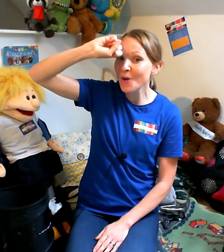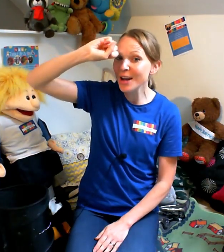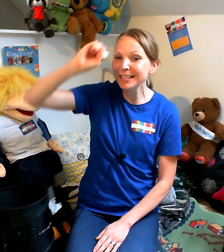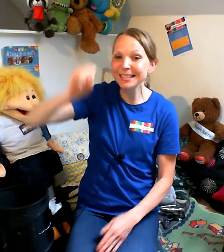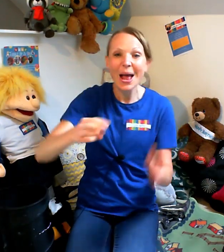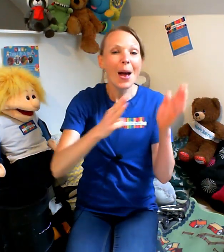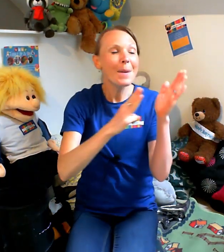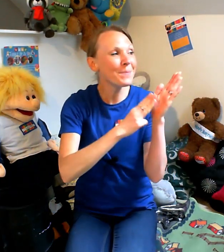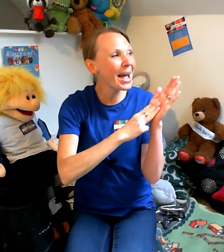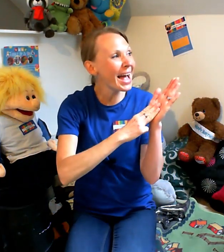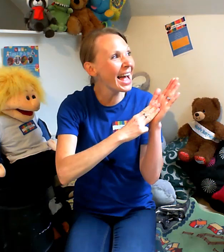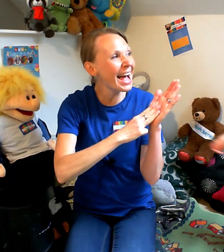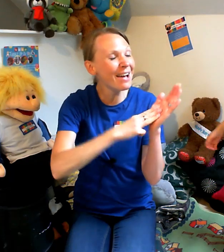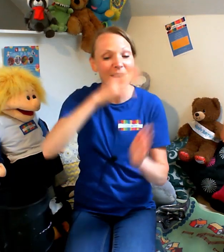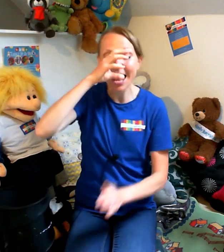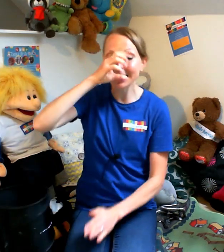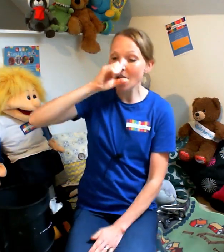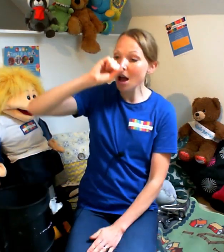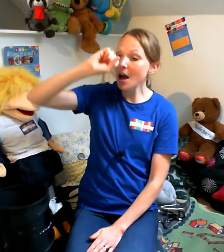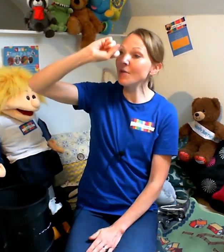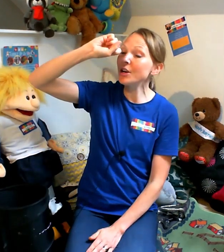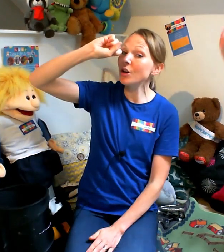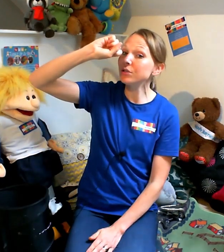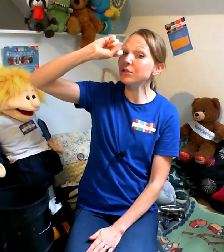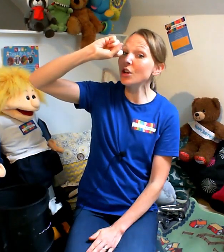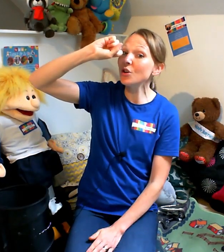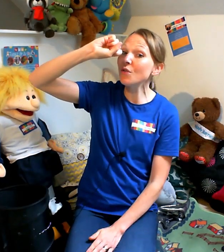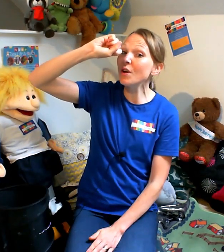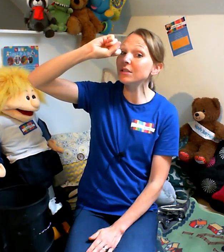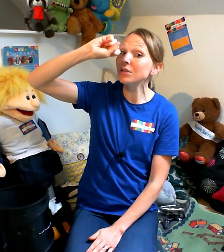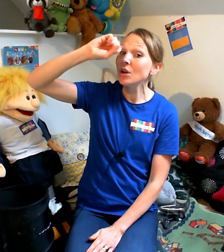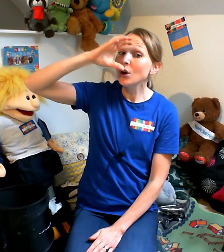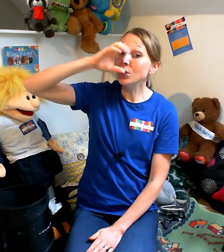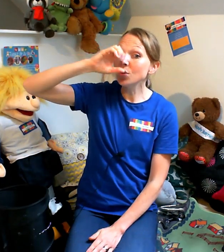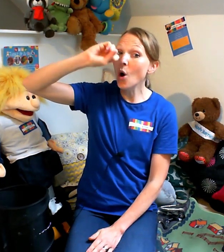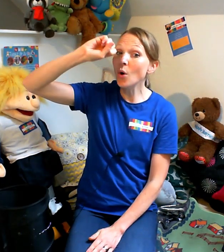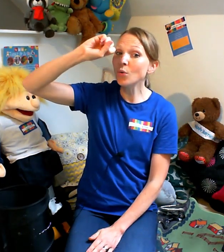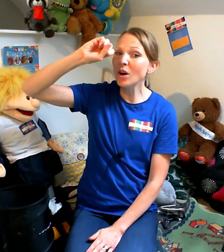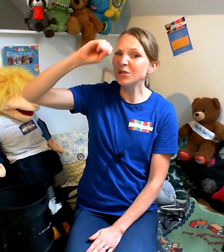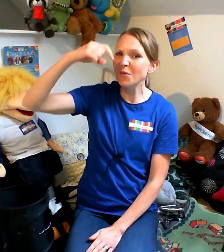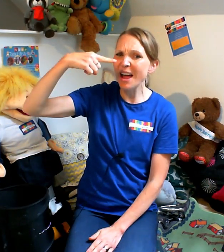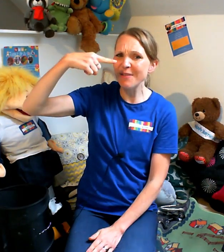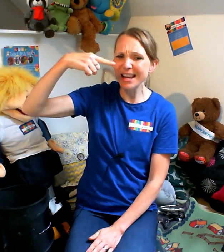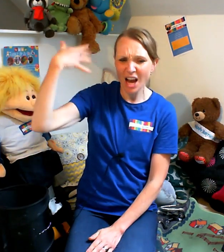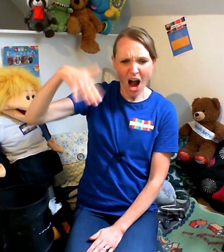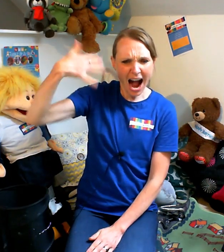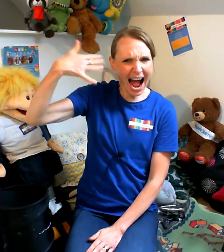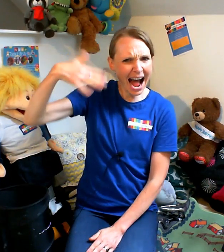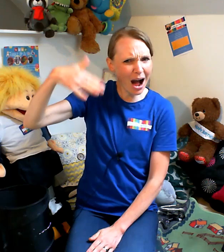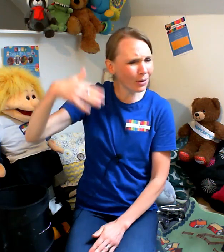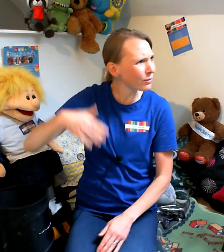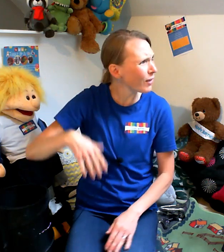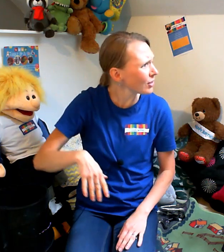rhinoceros. Mary had a rhinoceros whose horn was very sharp. Ow, it's very